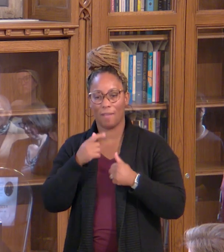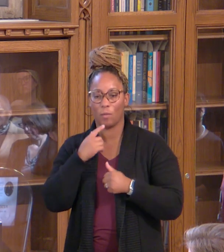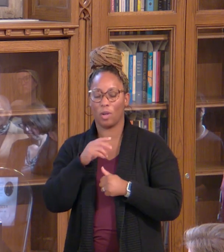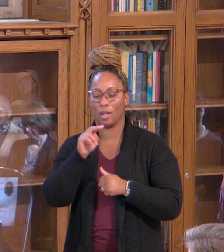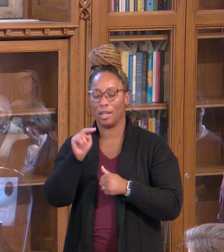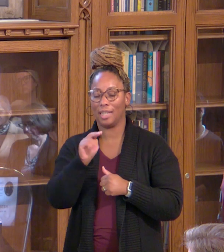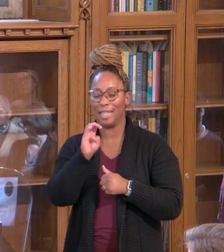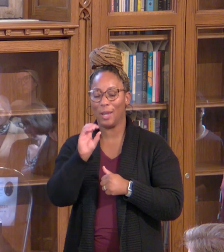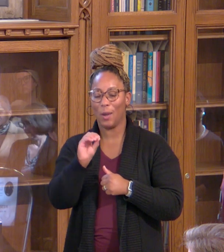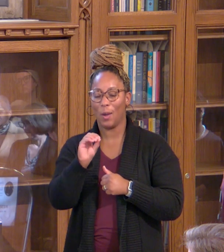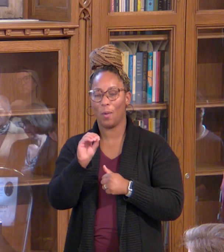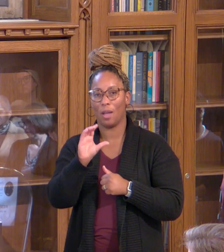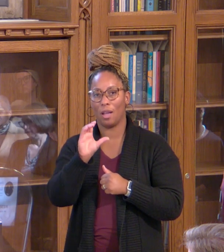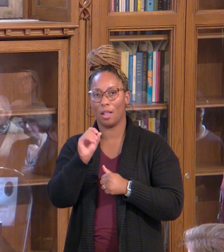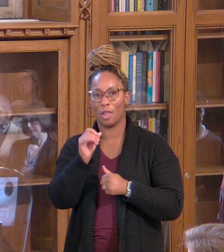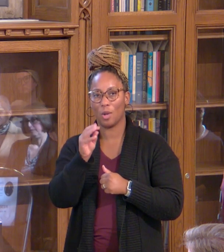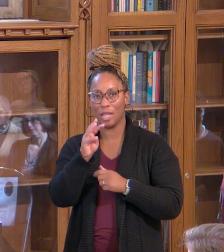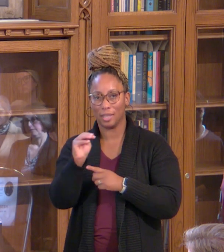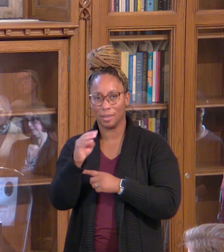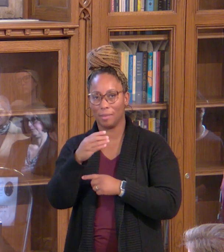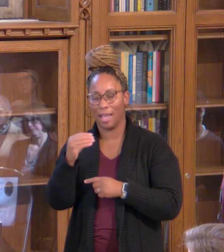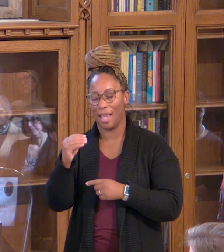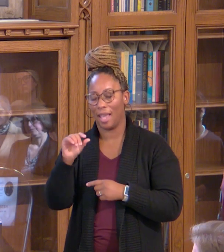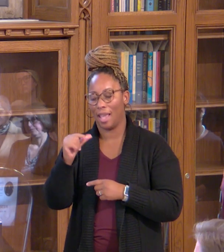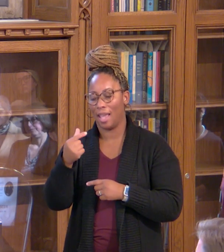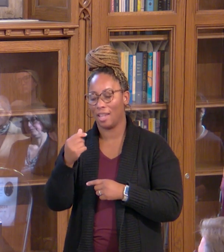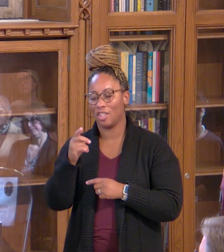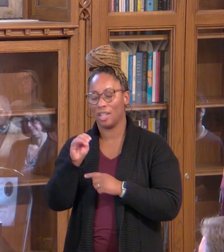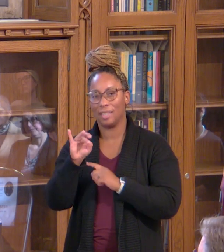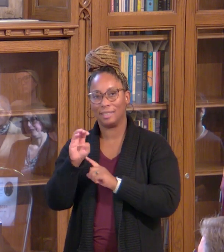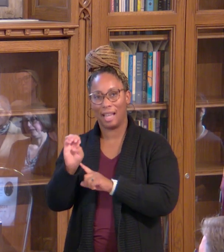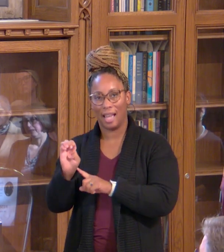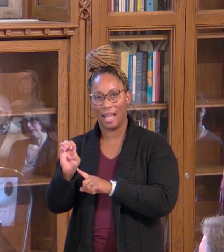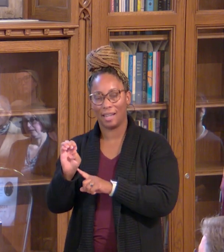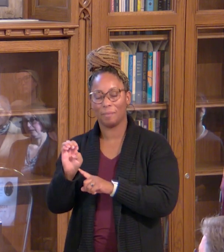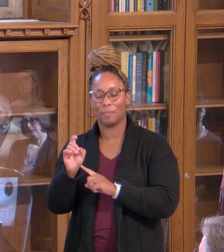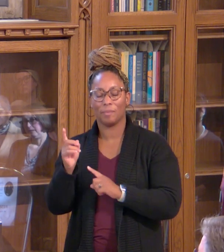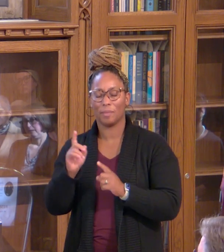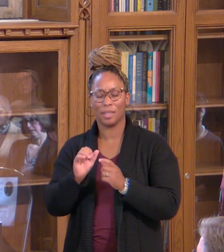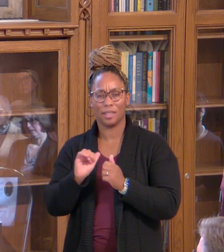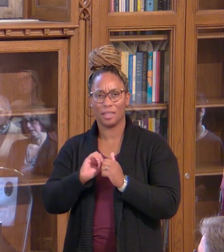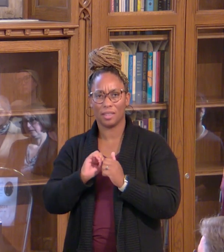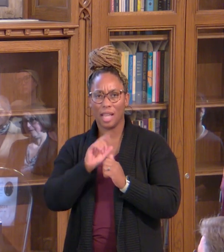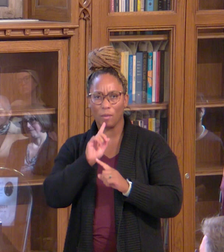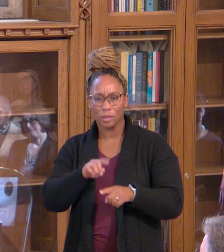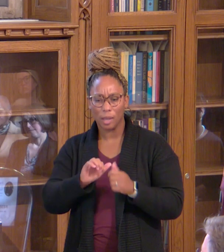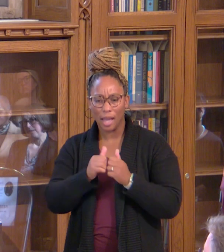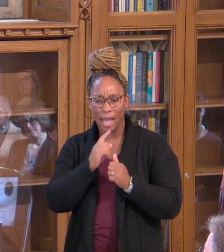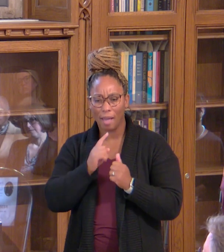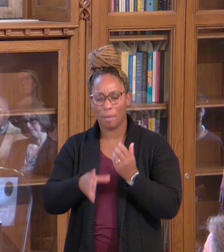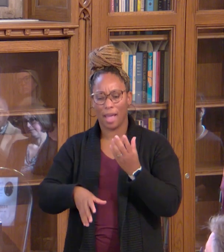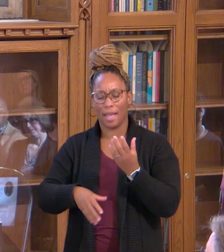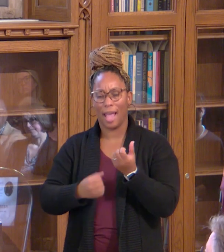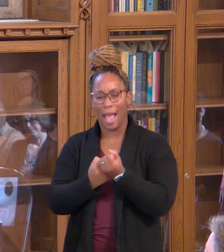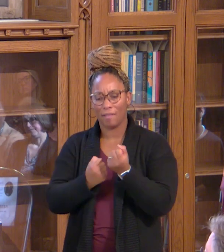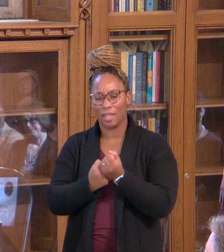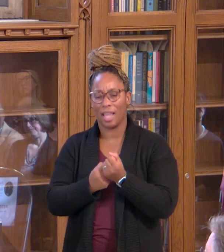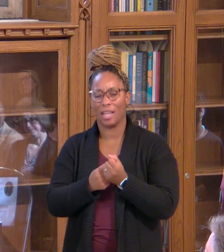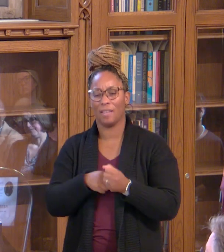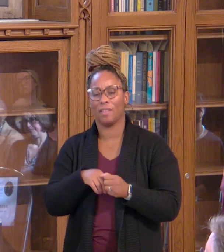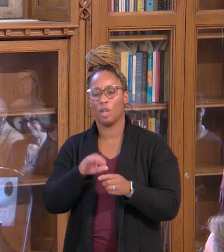neocolonialism and genocide and who responded by advocating cultural nationalism